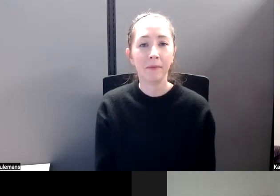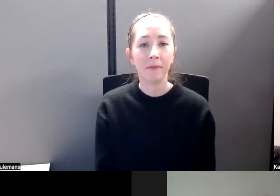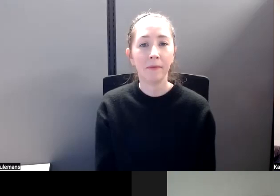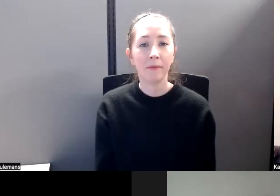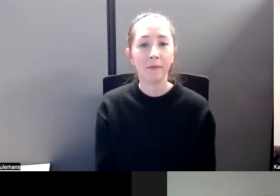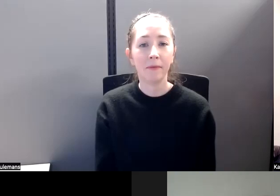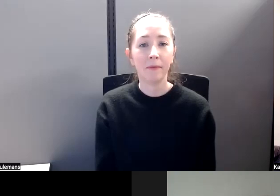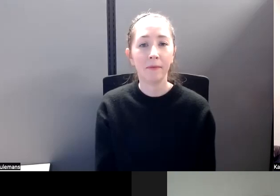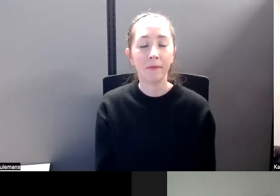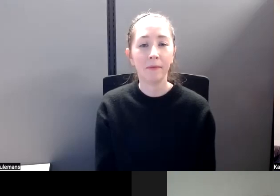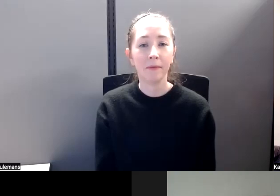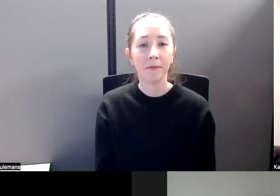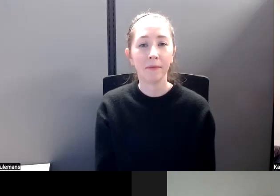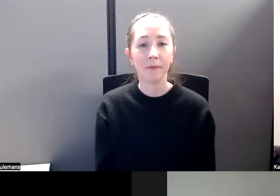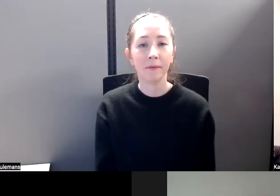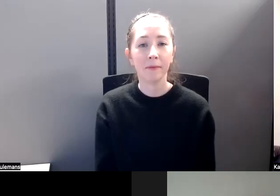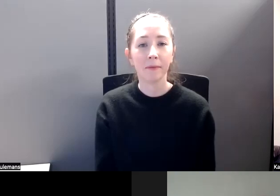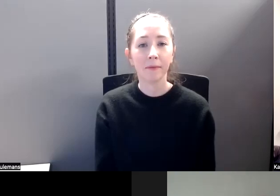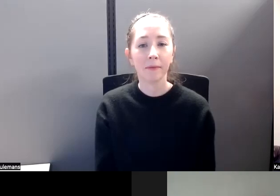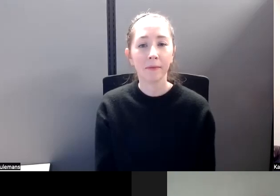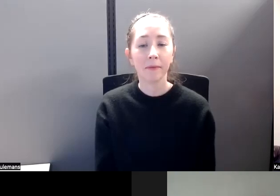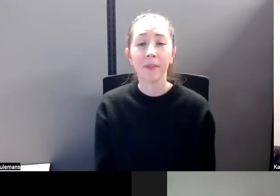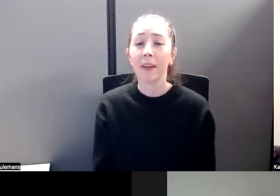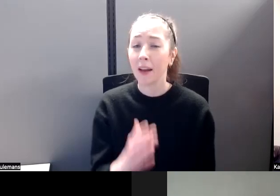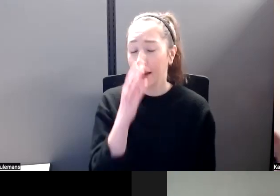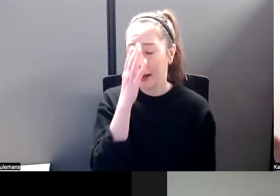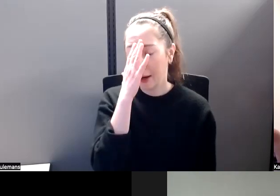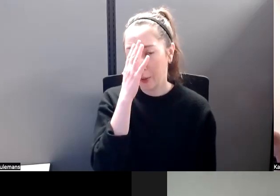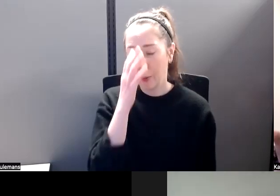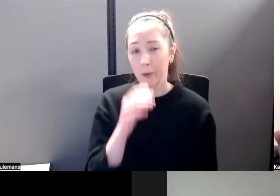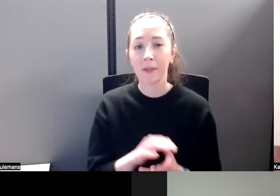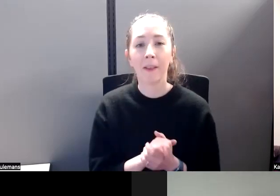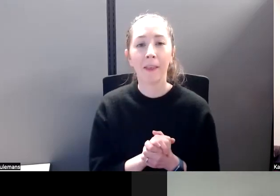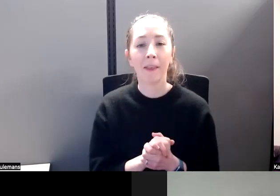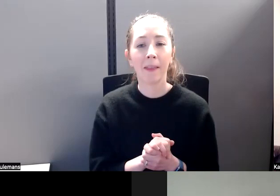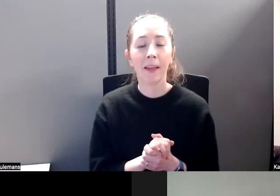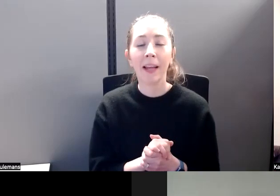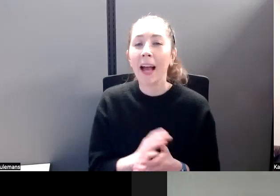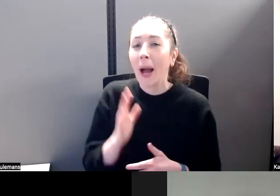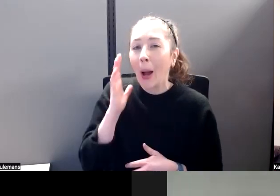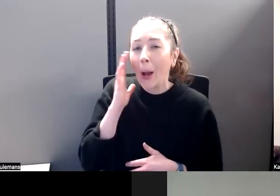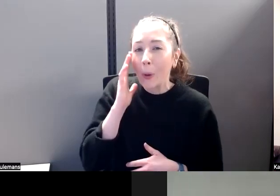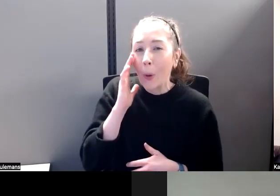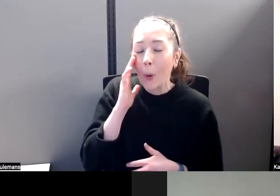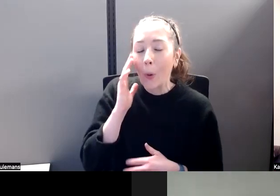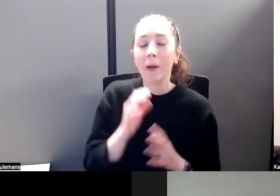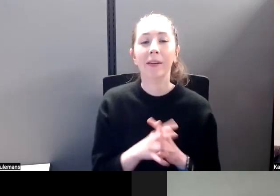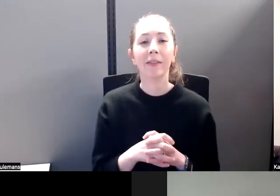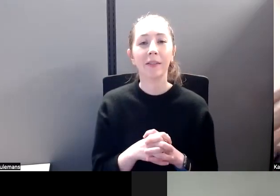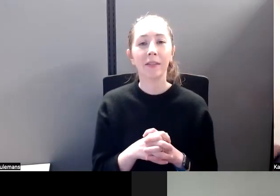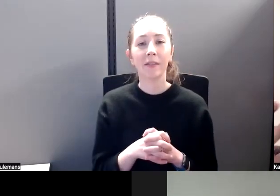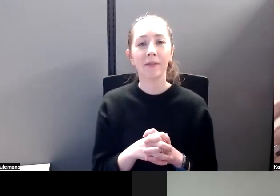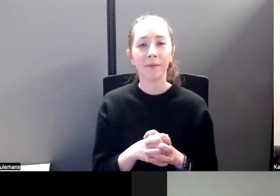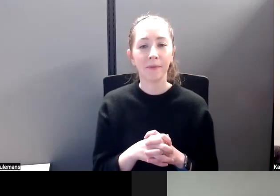like, I'm like, there has to be more. We need to have babies or something. I know. To be more. But